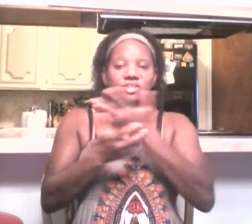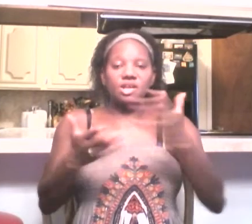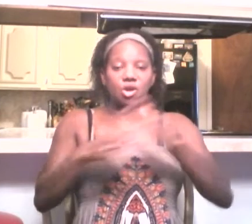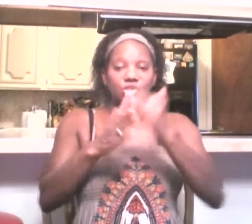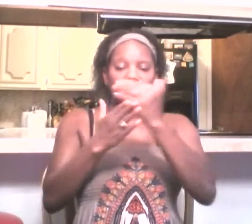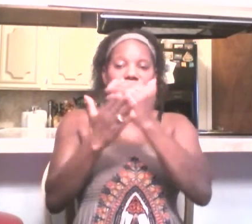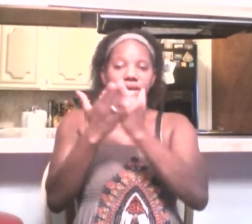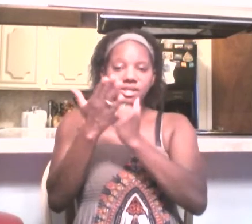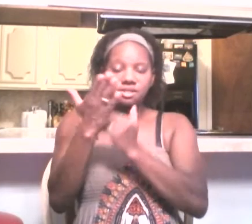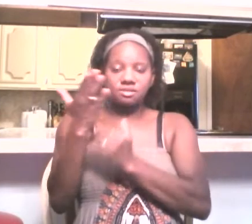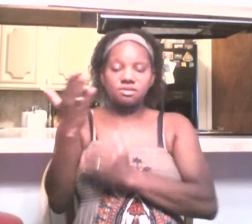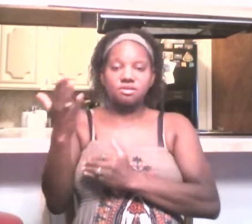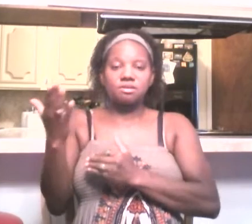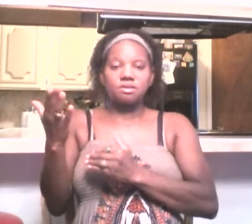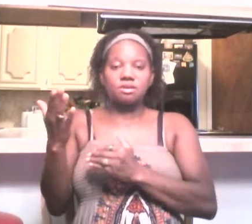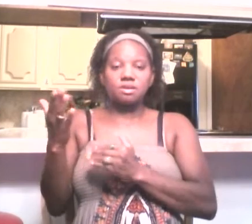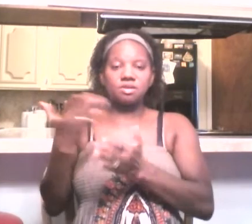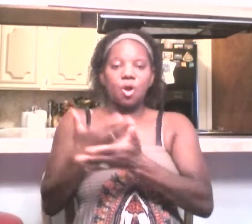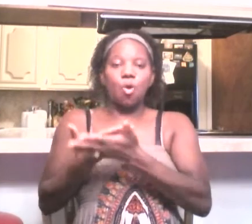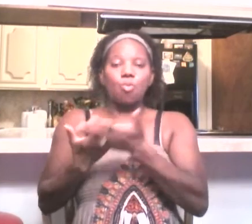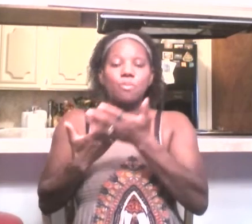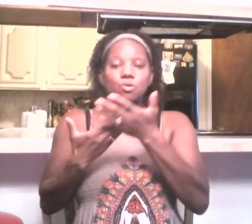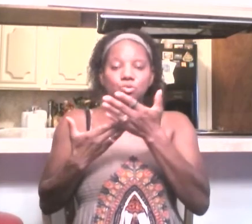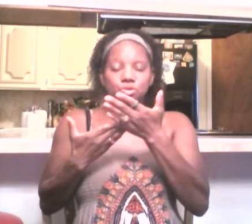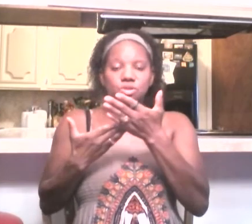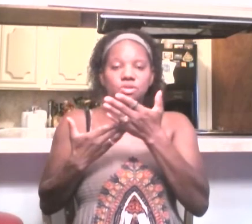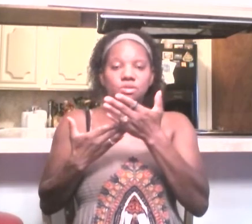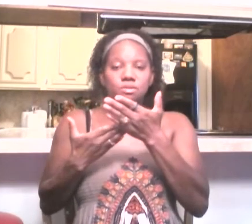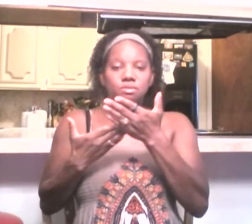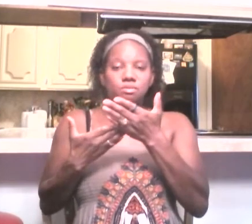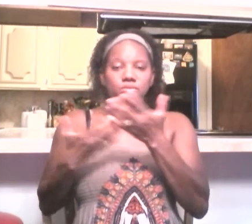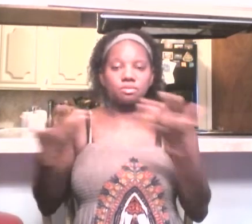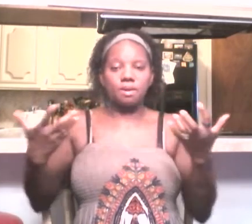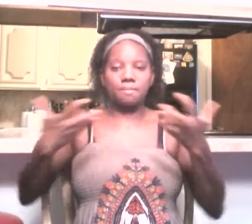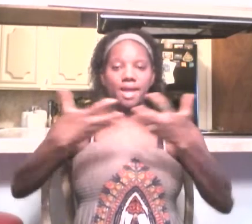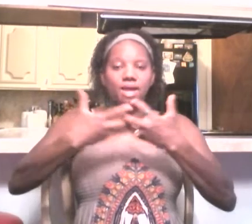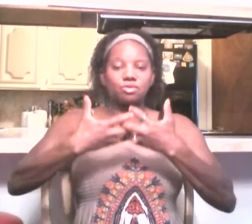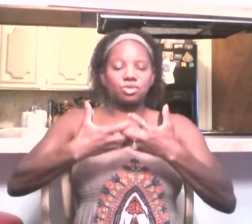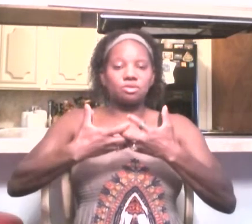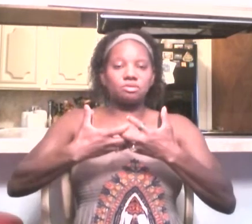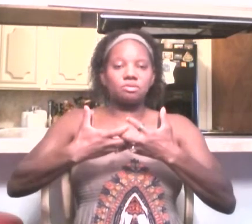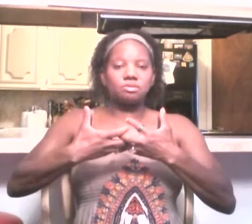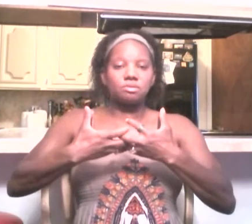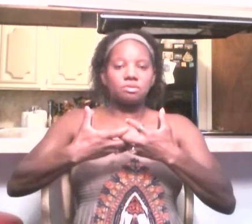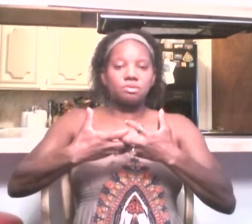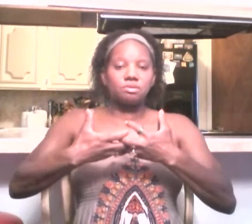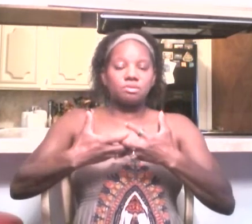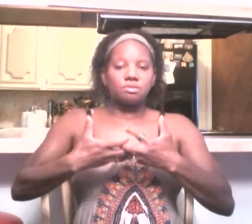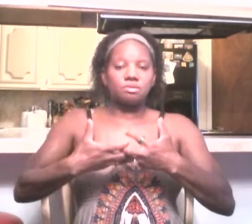everything on your list is almost a match.